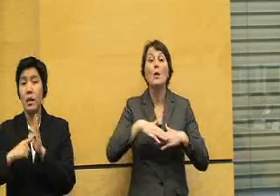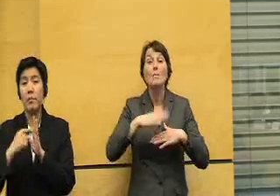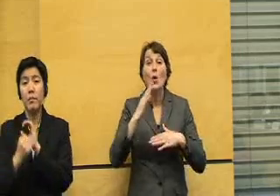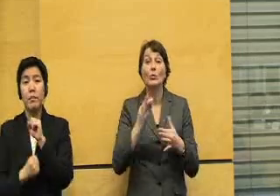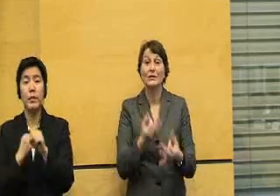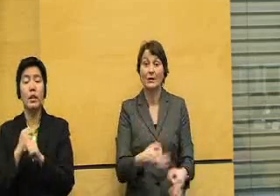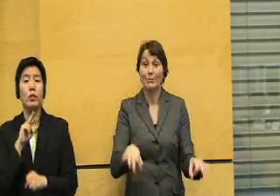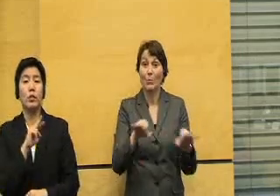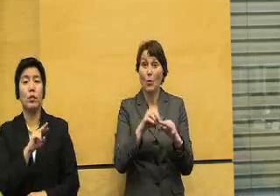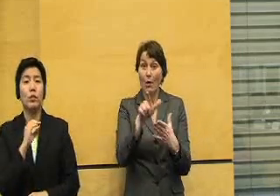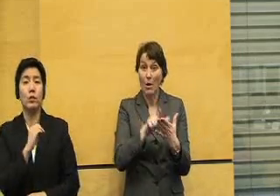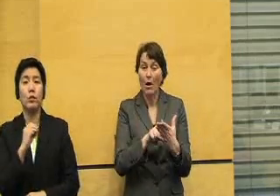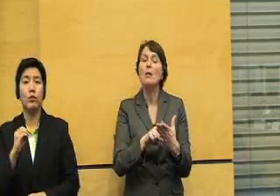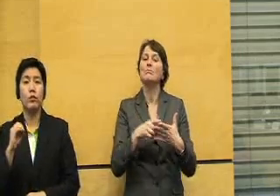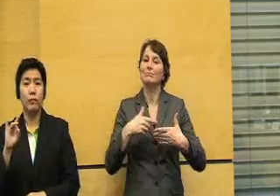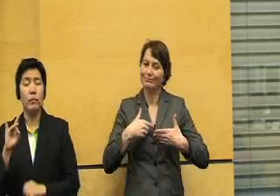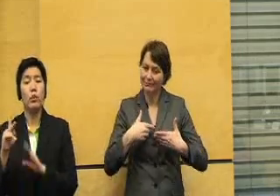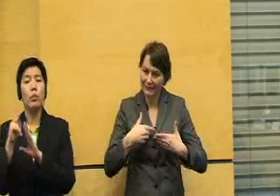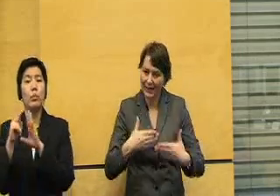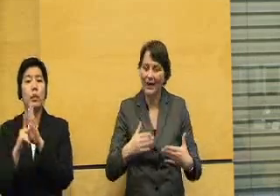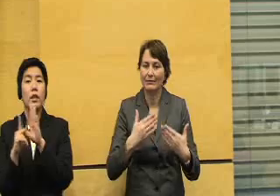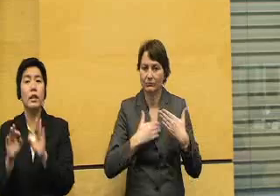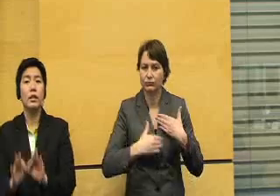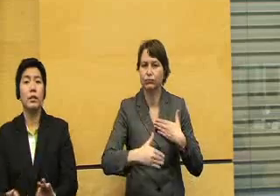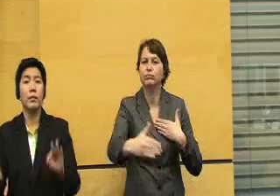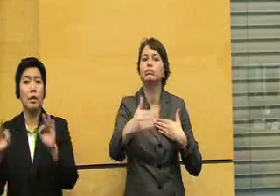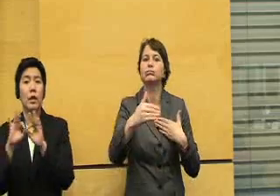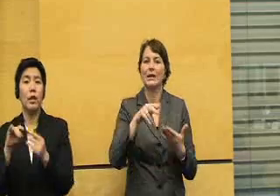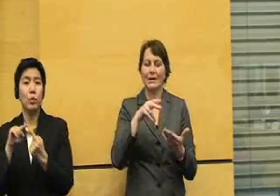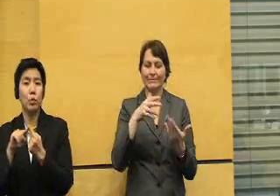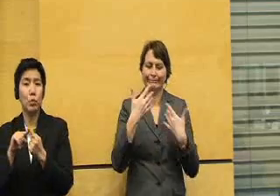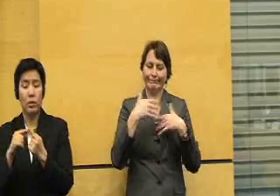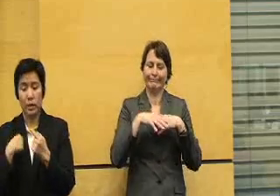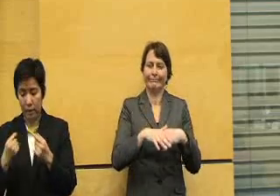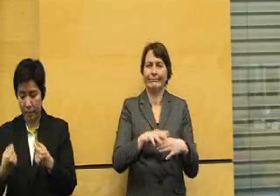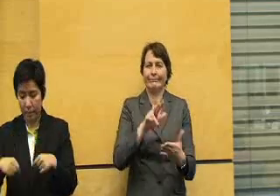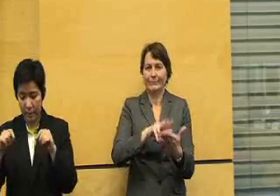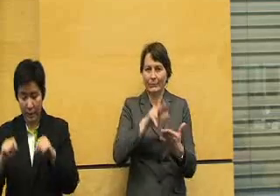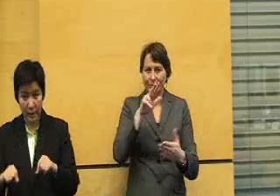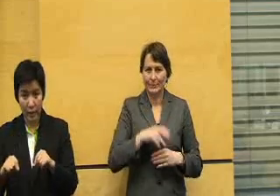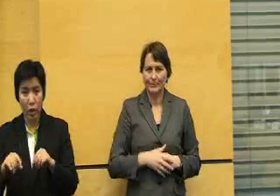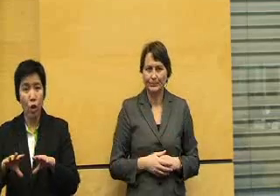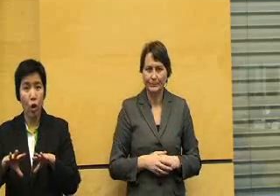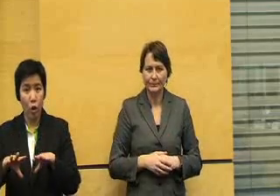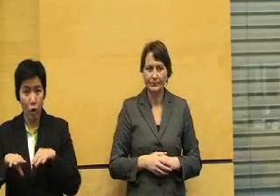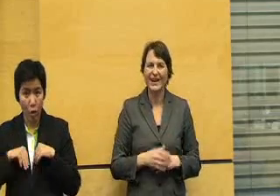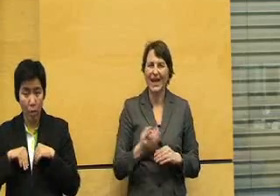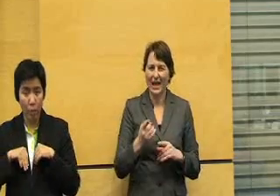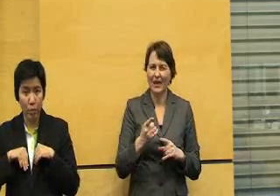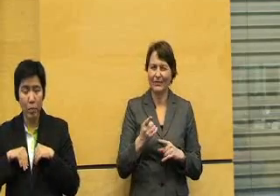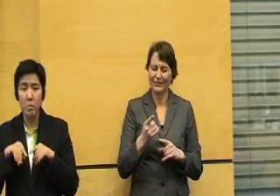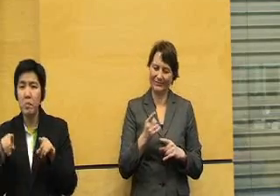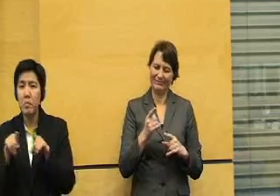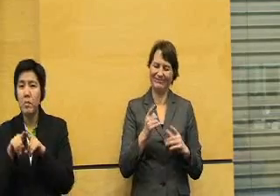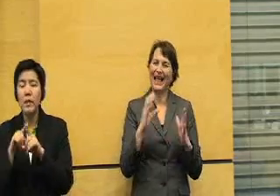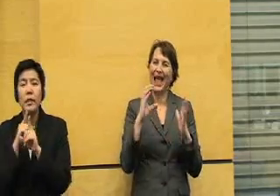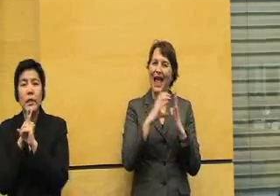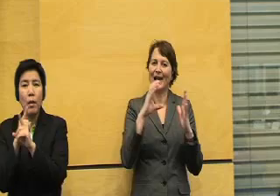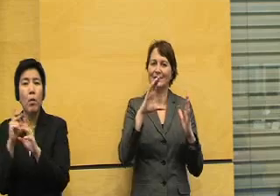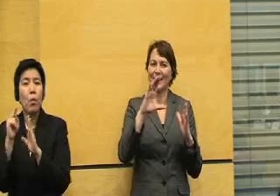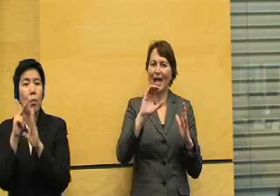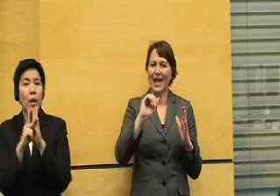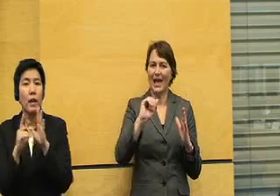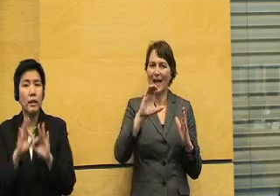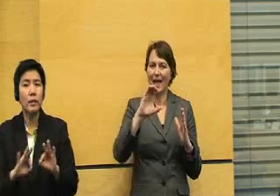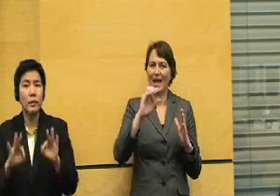was the Empowerment of Persons with Disability Act 2007. This act replaced